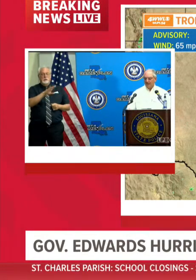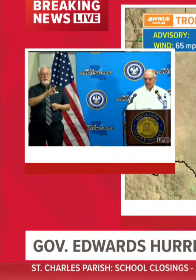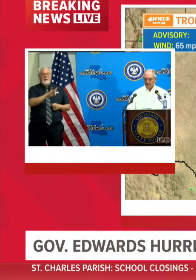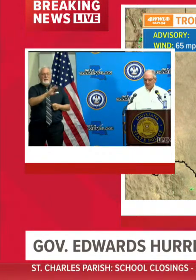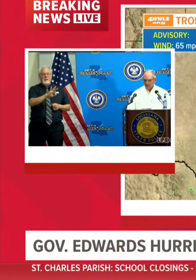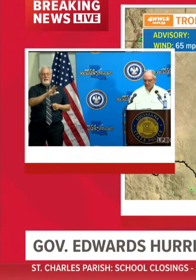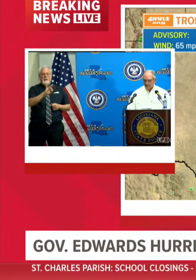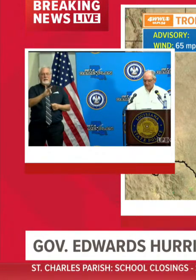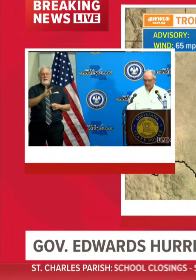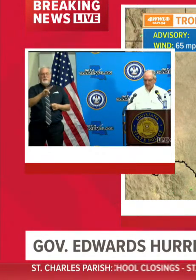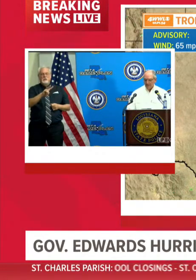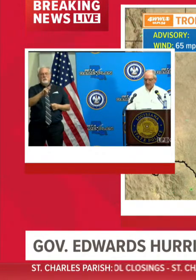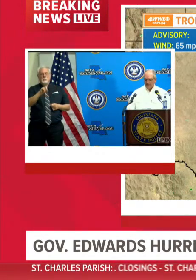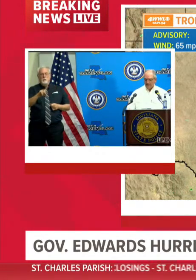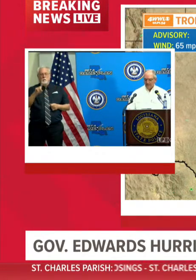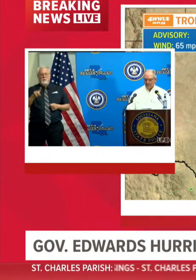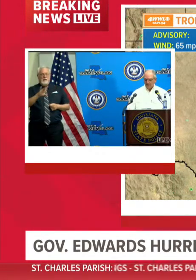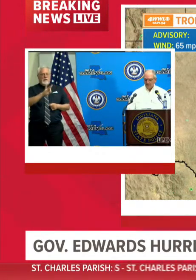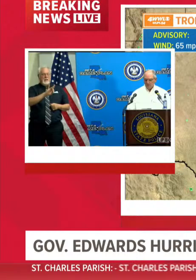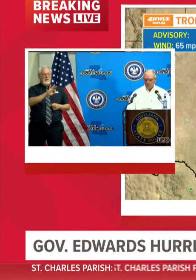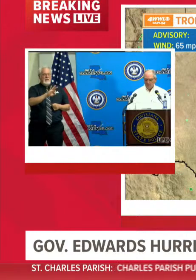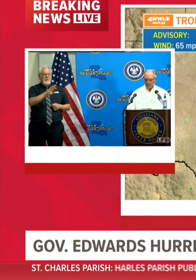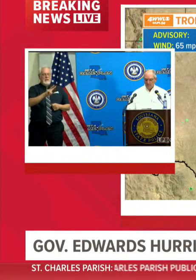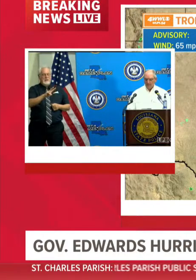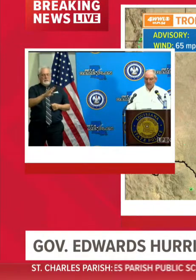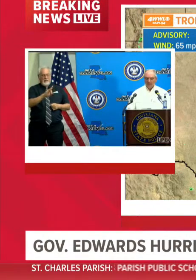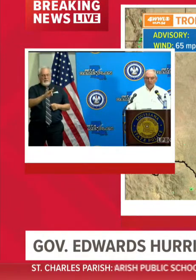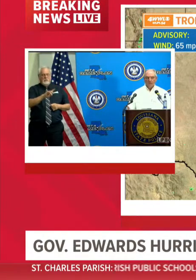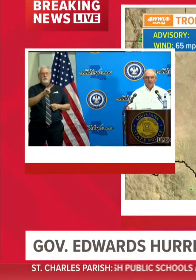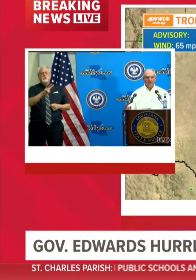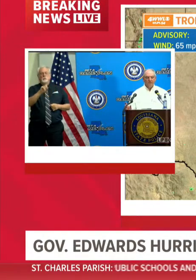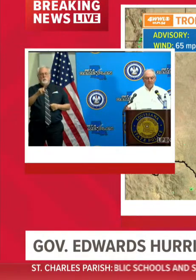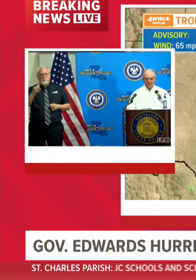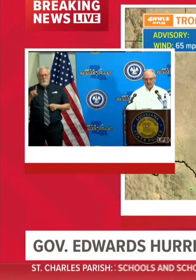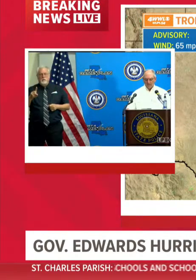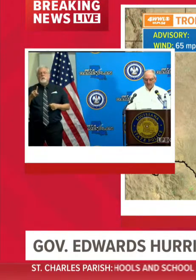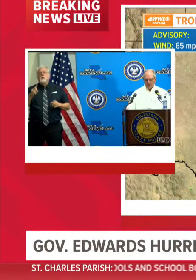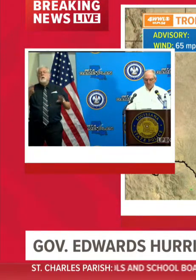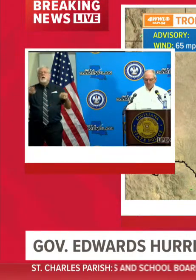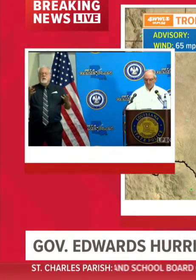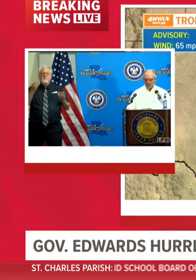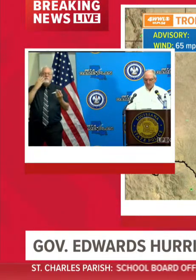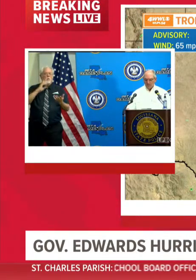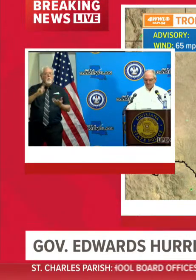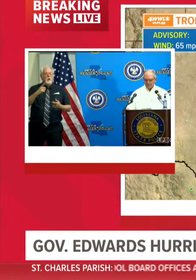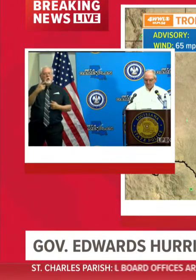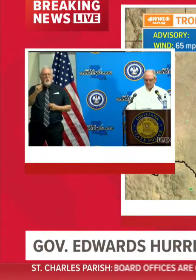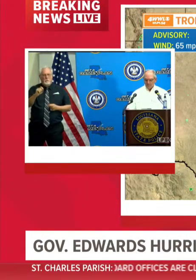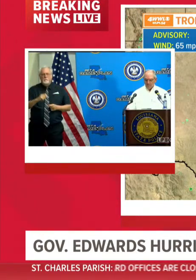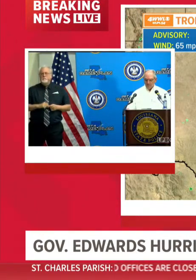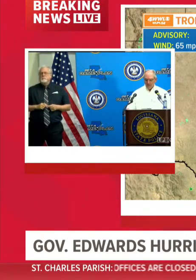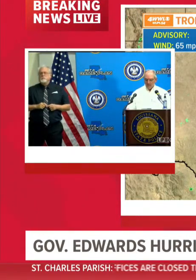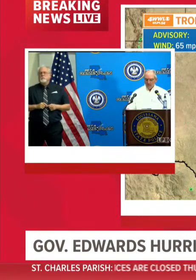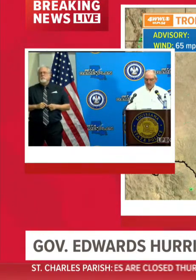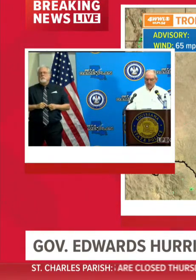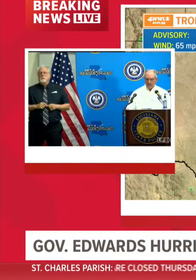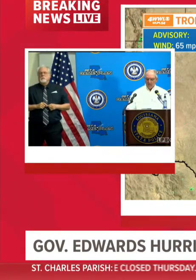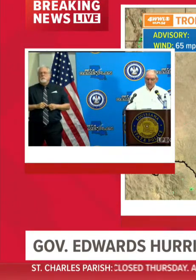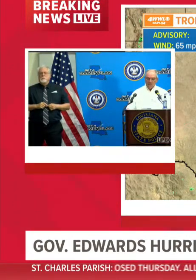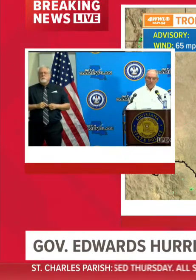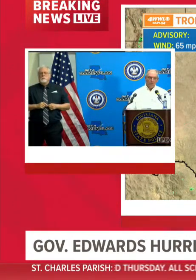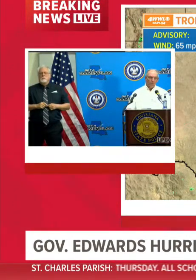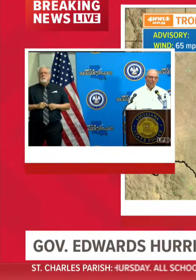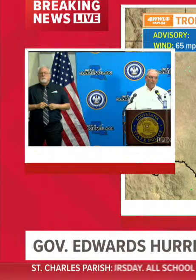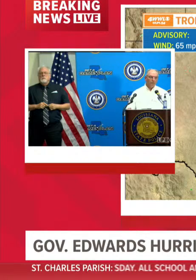898-211. LA Shelter to 898-211. We'll give you information about where to go.